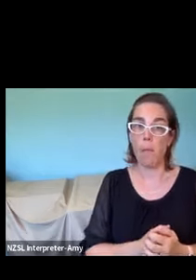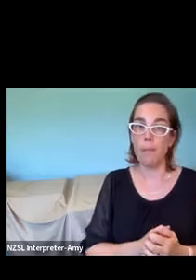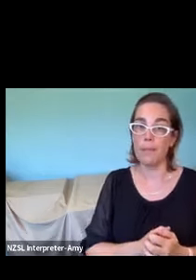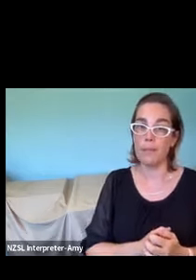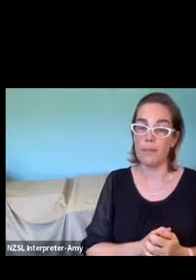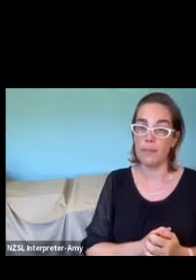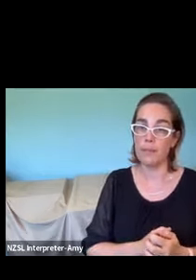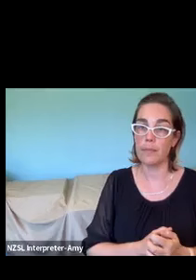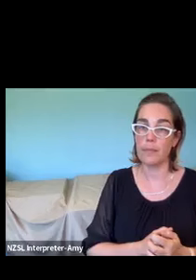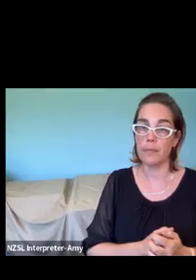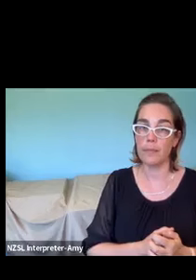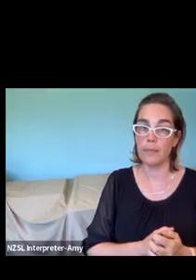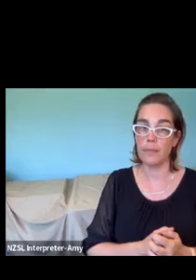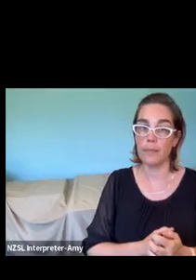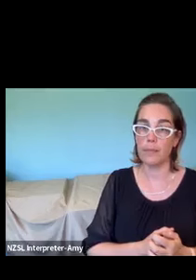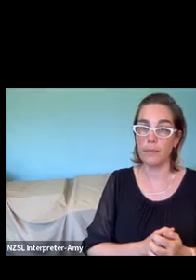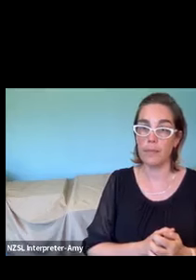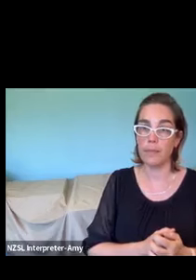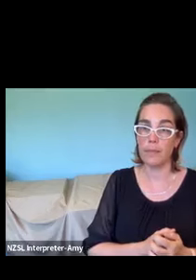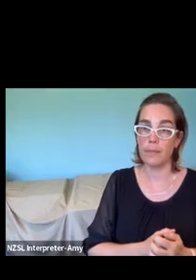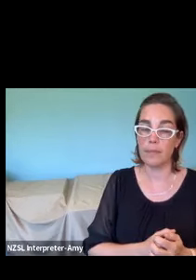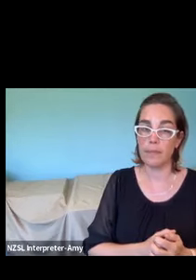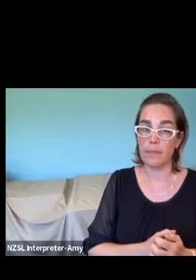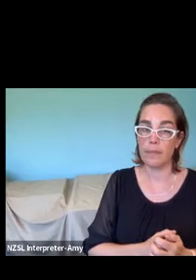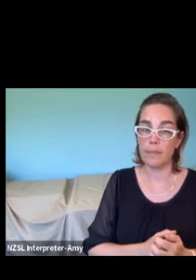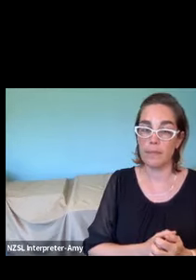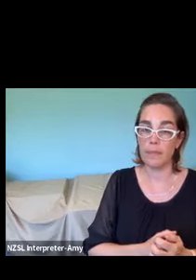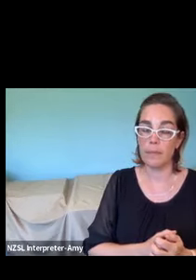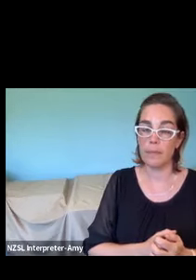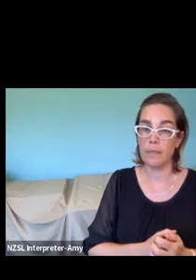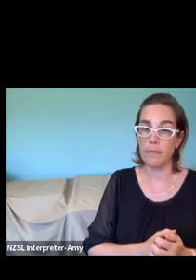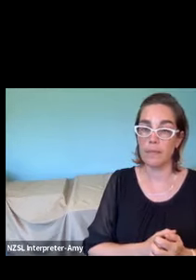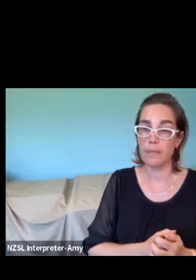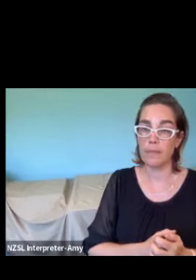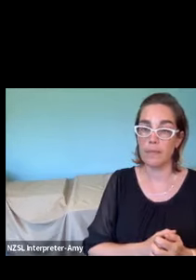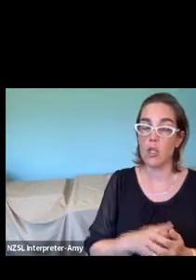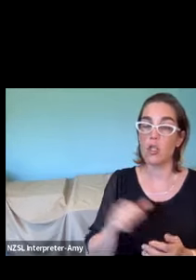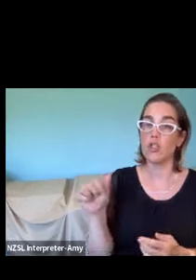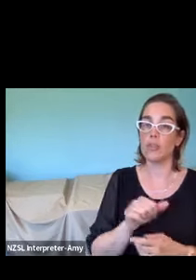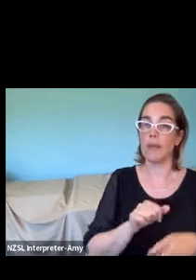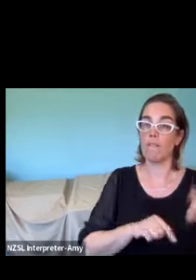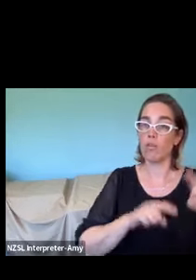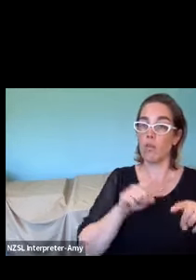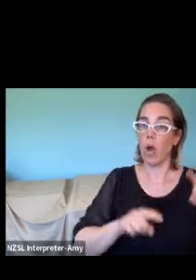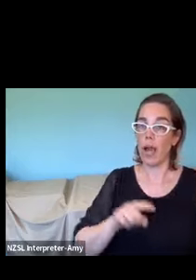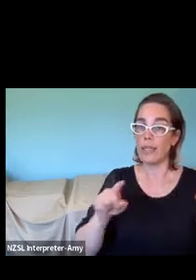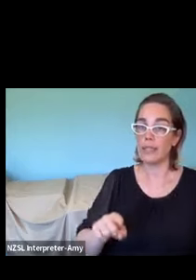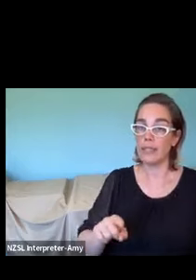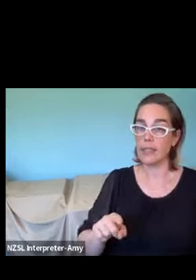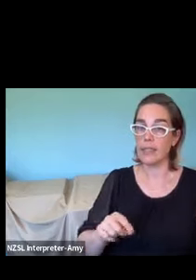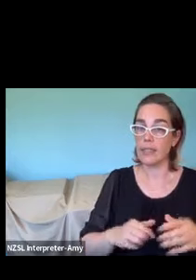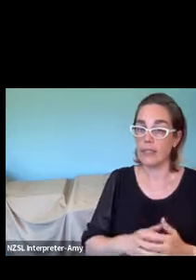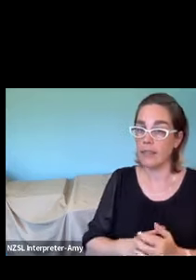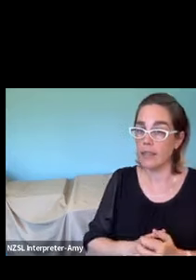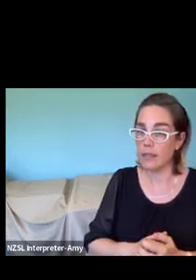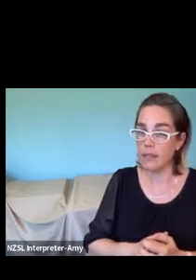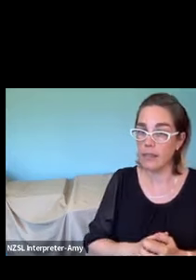should be, sorry, that's right. It should be all sorts. It doesn't matter.